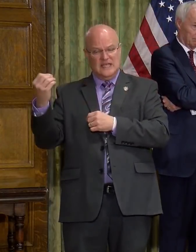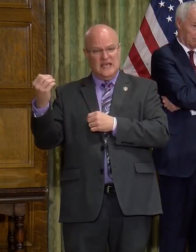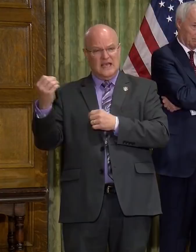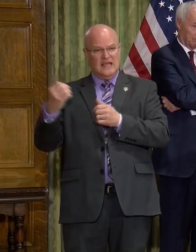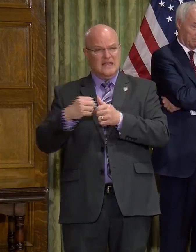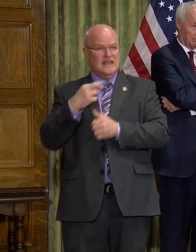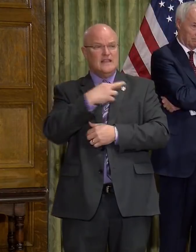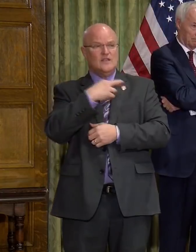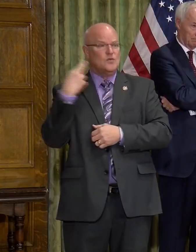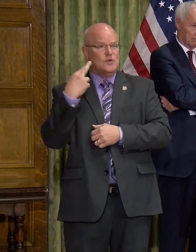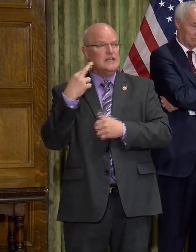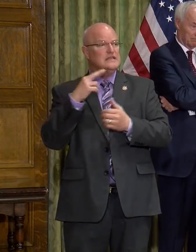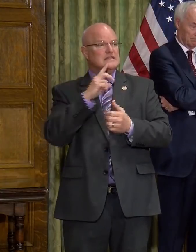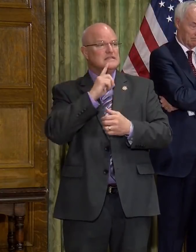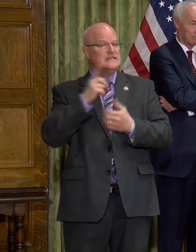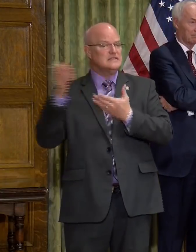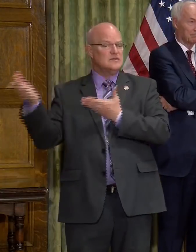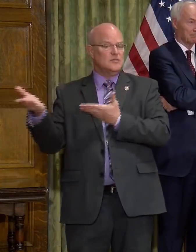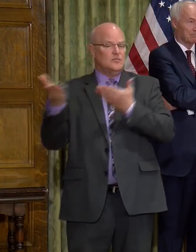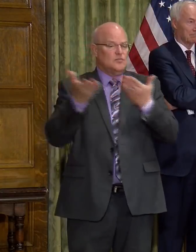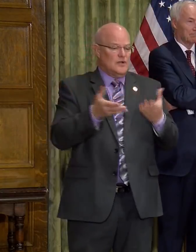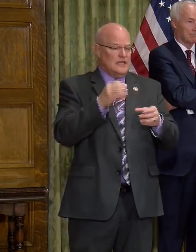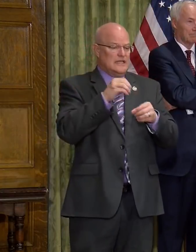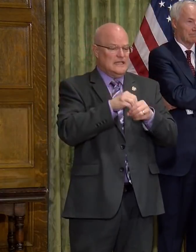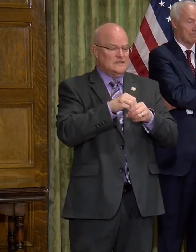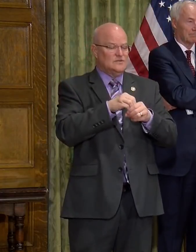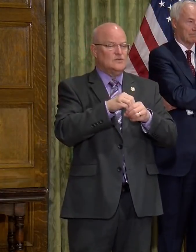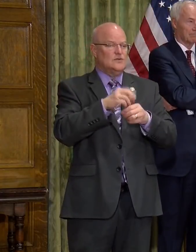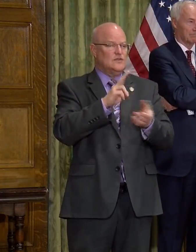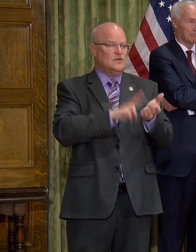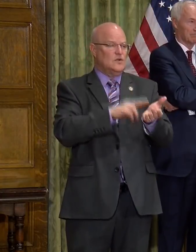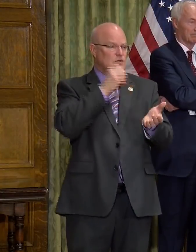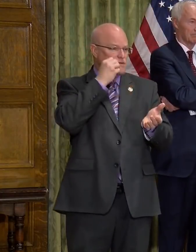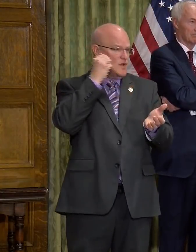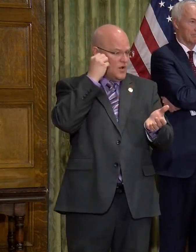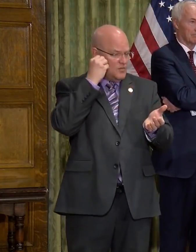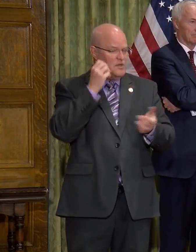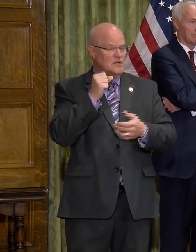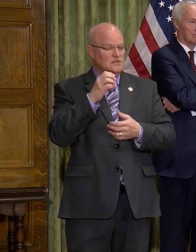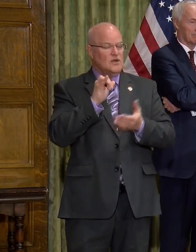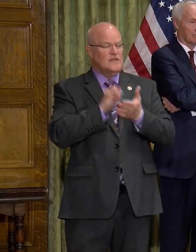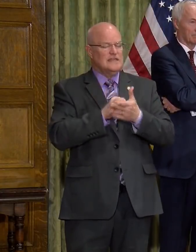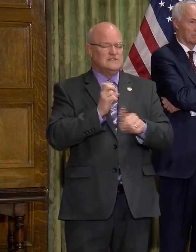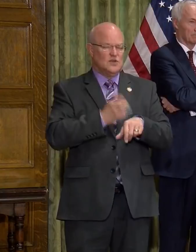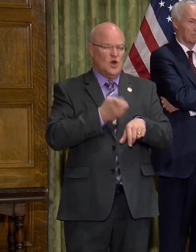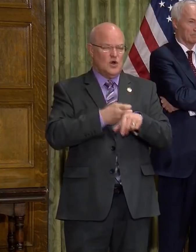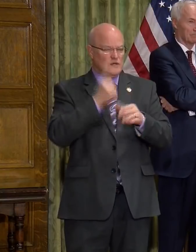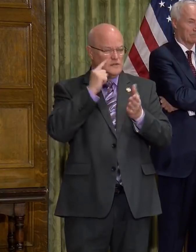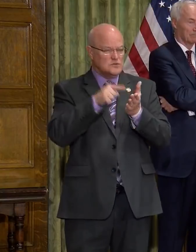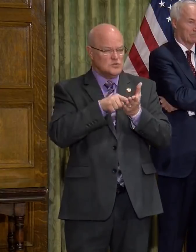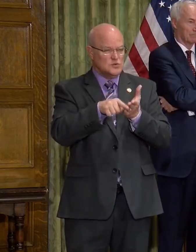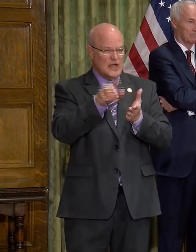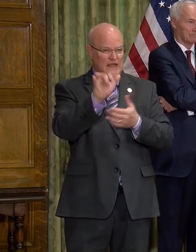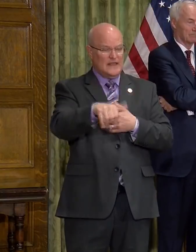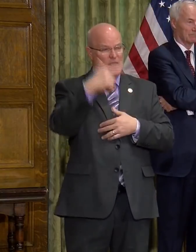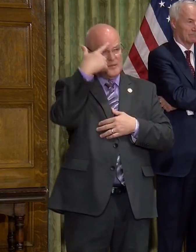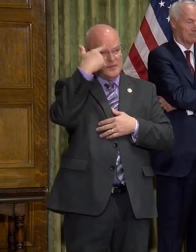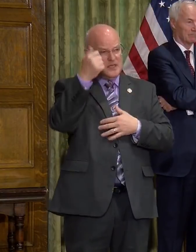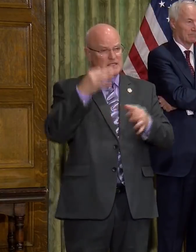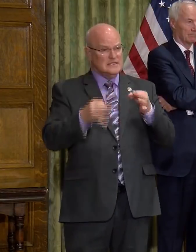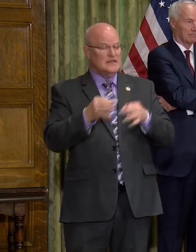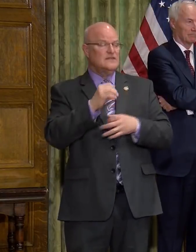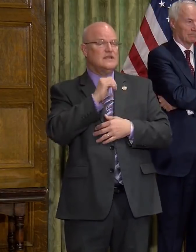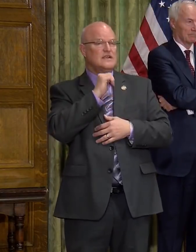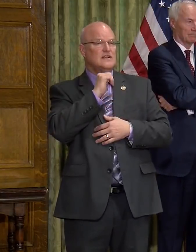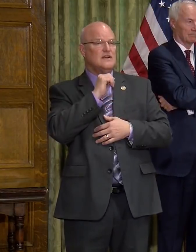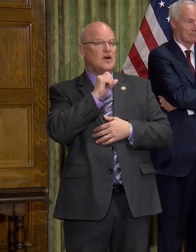the risk is to bring it to the residents. And so that's a little harder to track that one down, because if they acquire